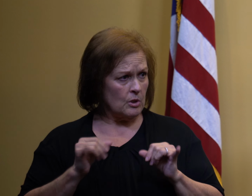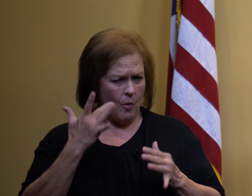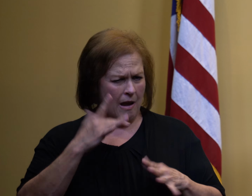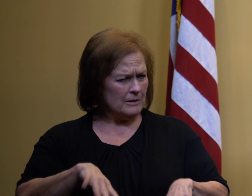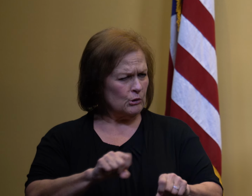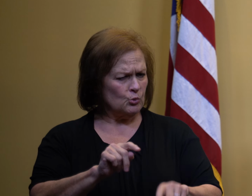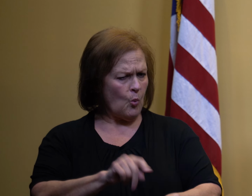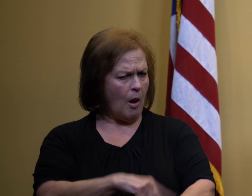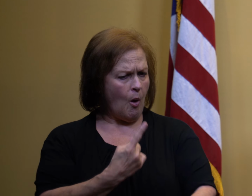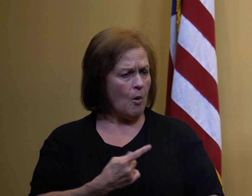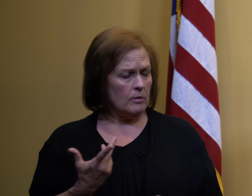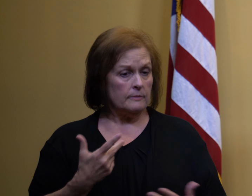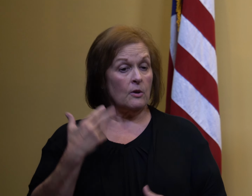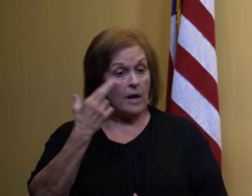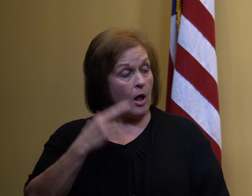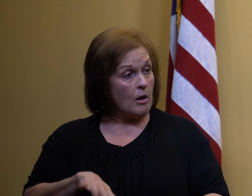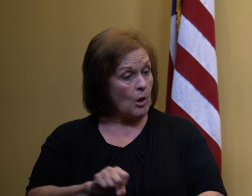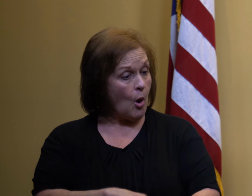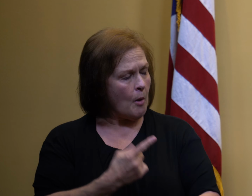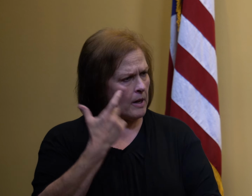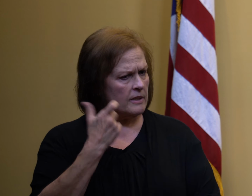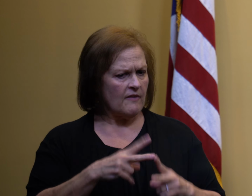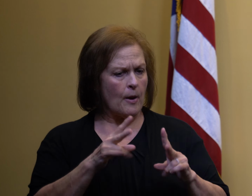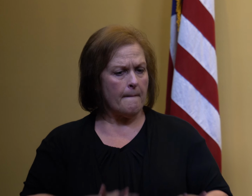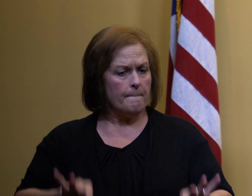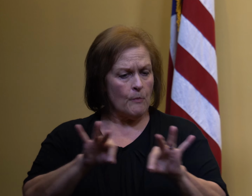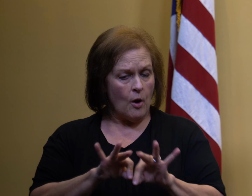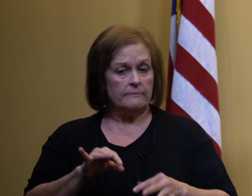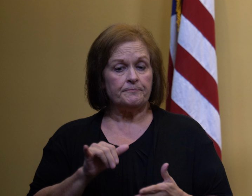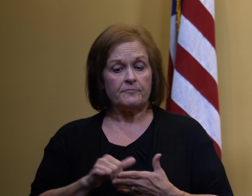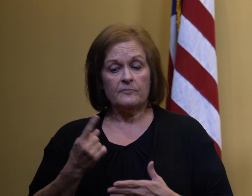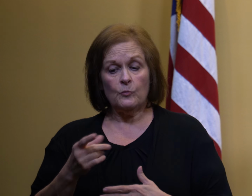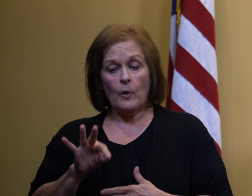does it take so long? Sure, it's taken so long because it's very important. And